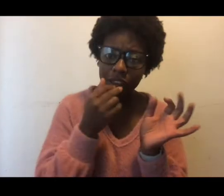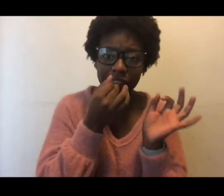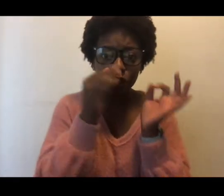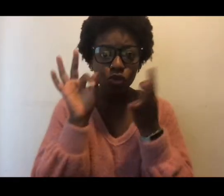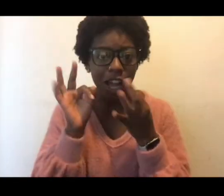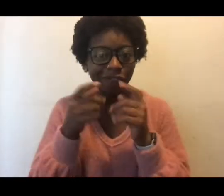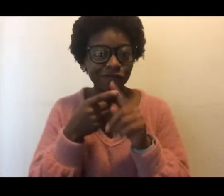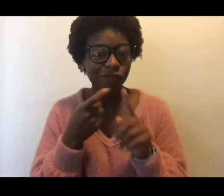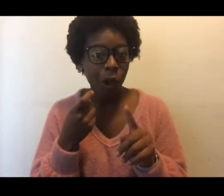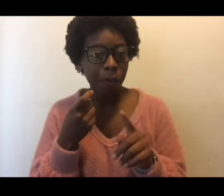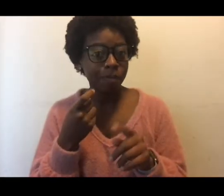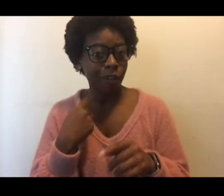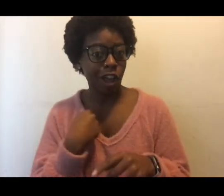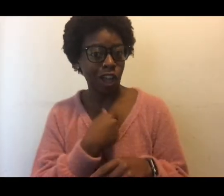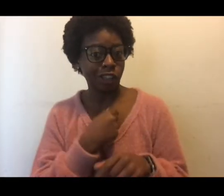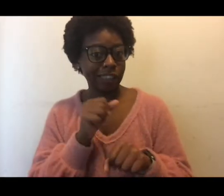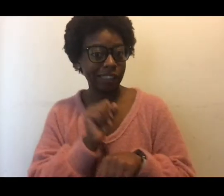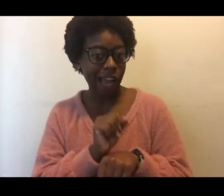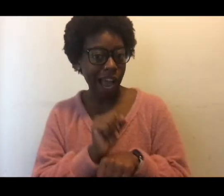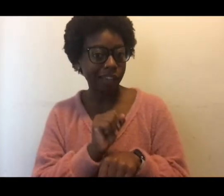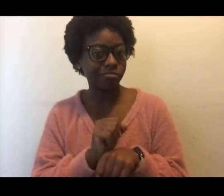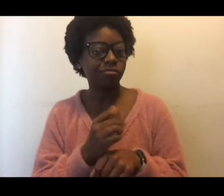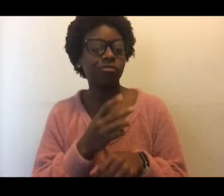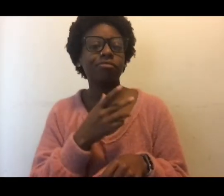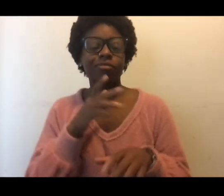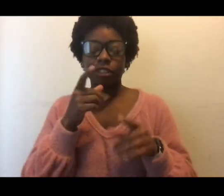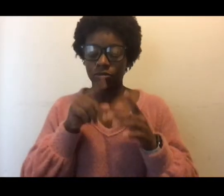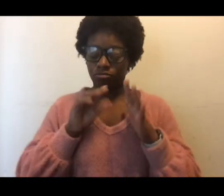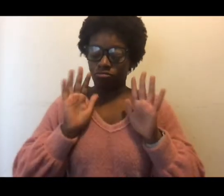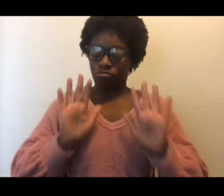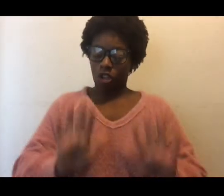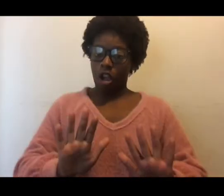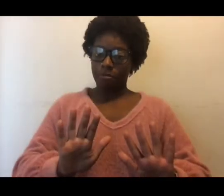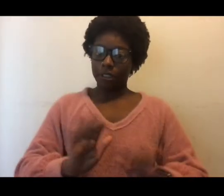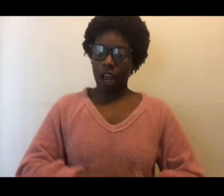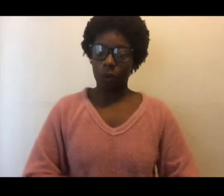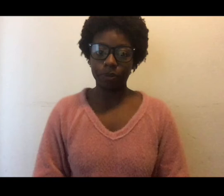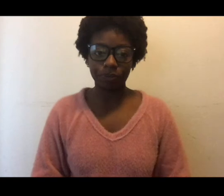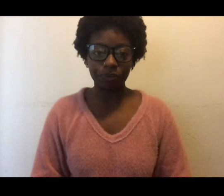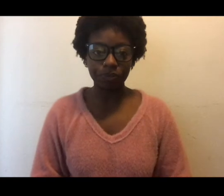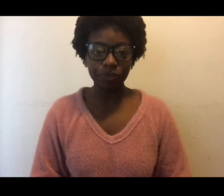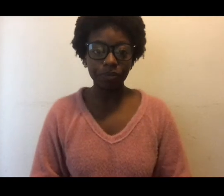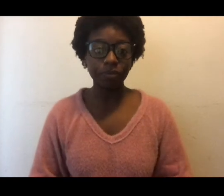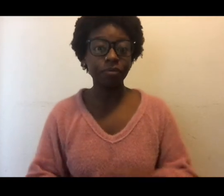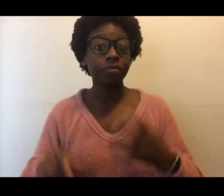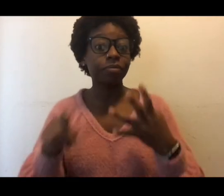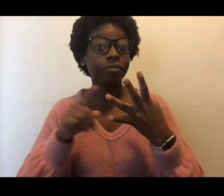A means we need a break or a distraction to calm down before going back to a task.